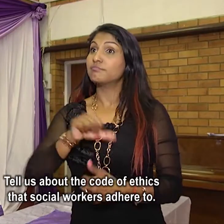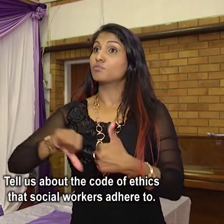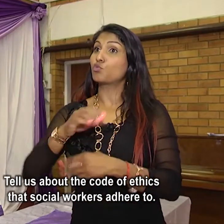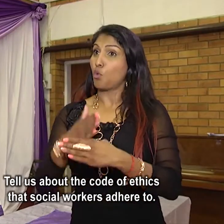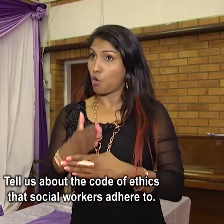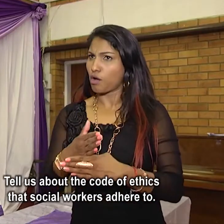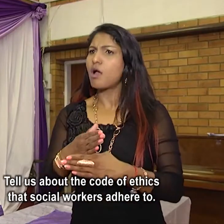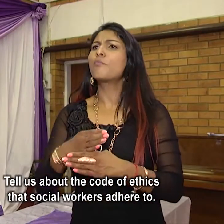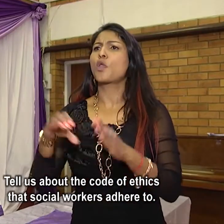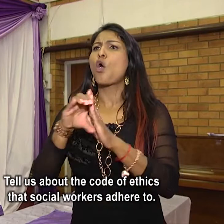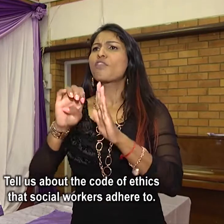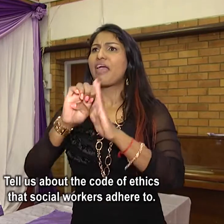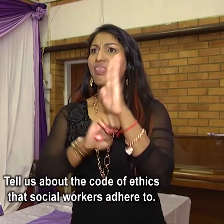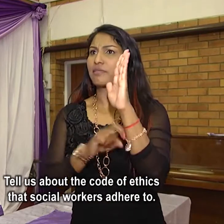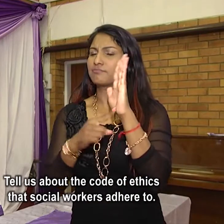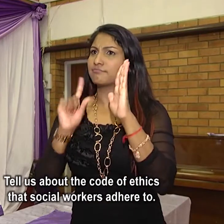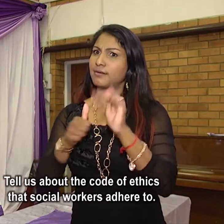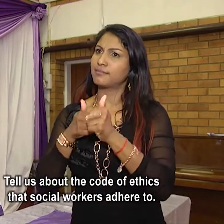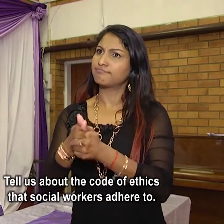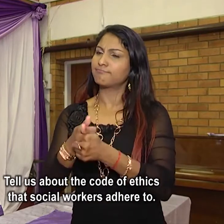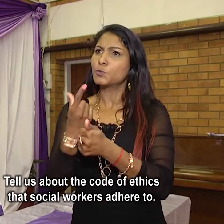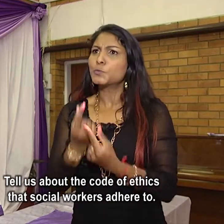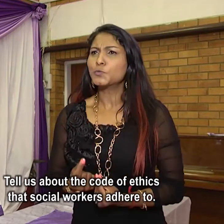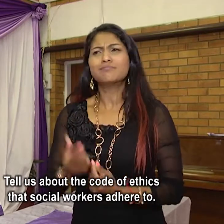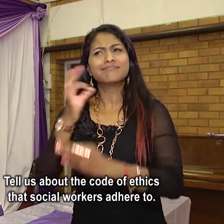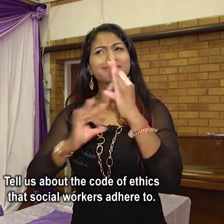Tell us about the code of ethics that social workers adhere to.